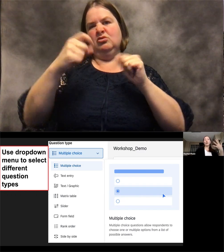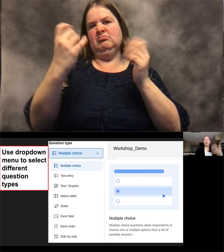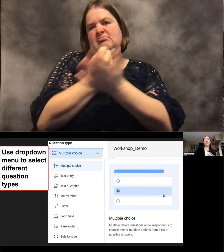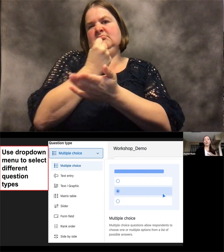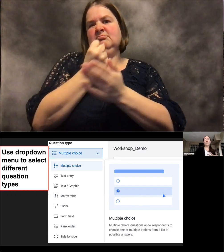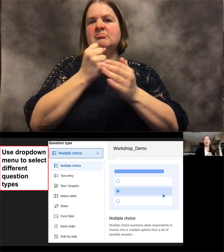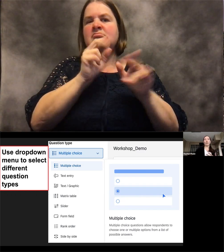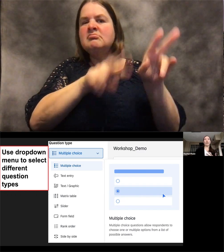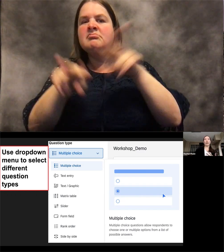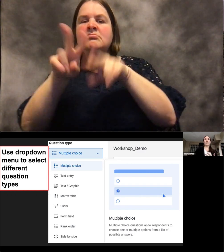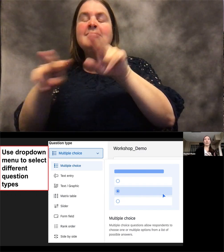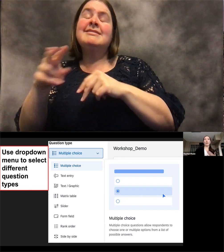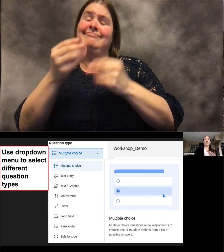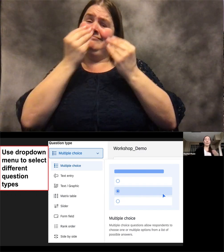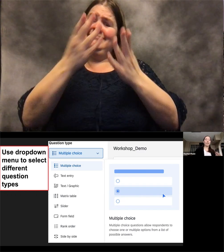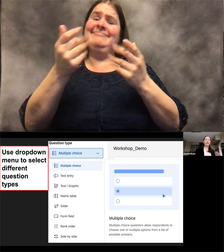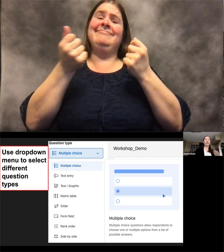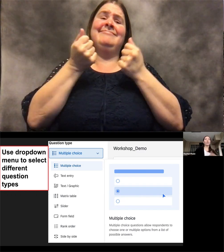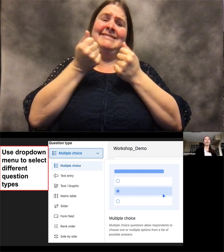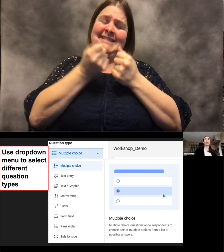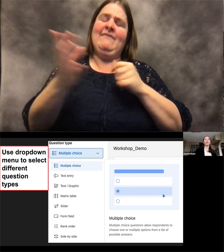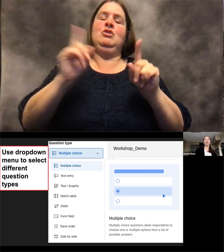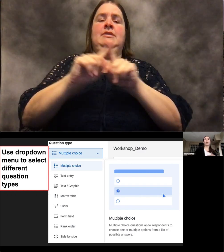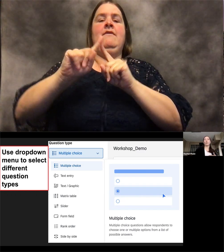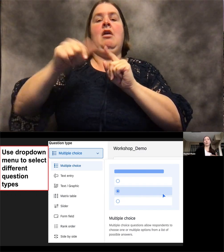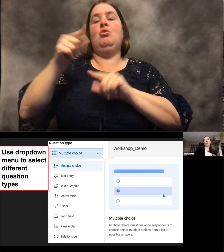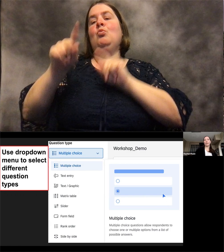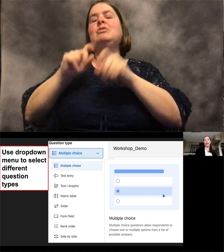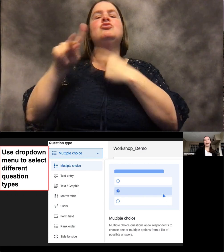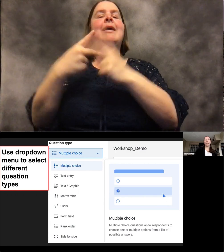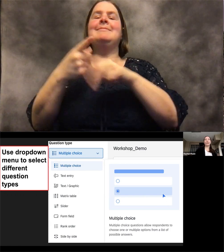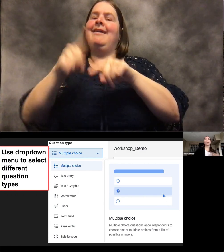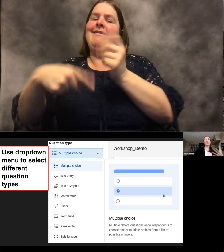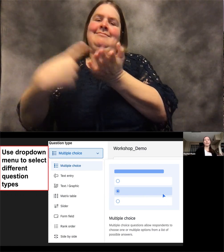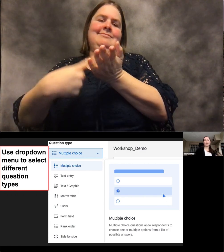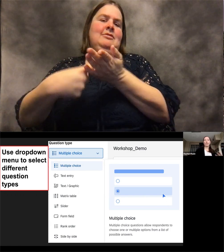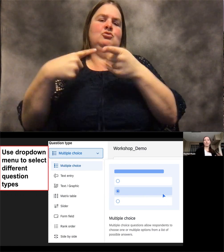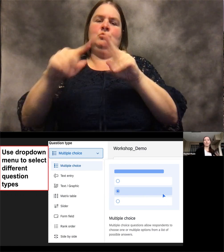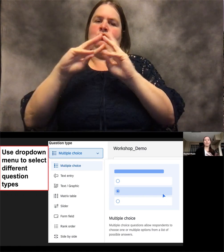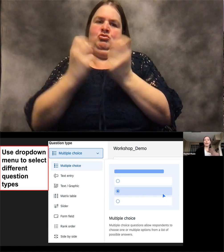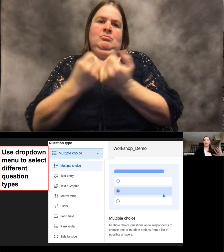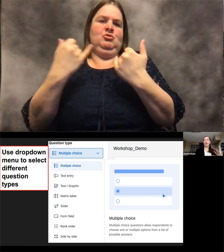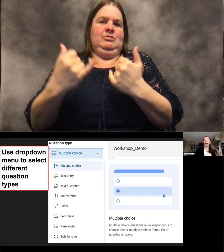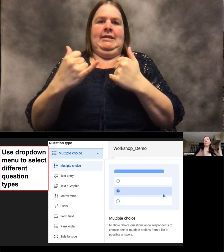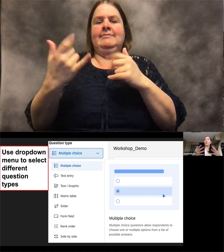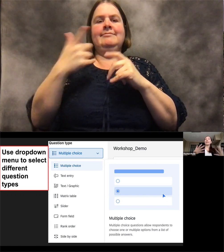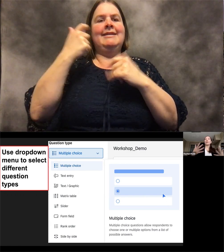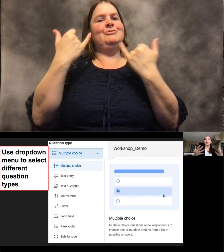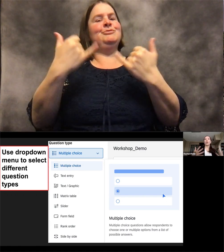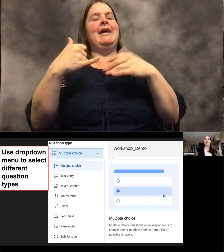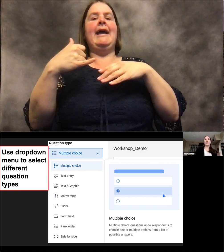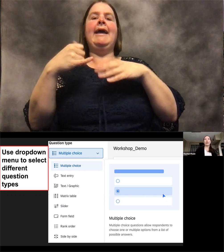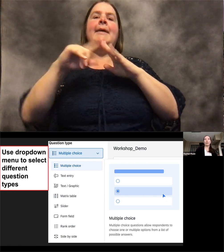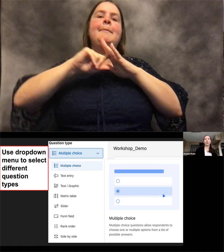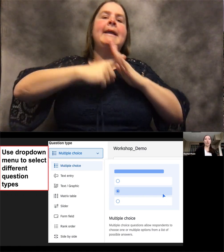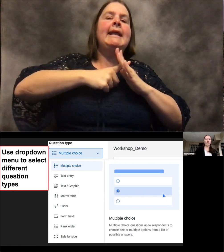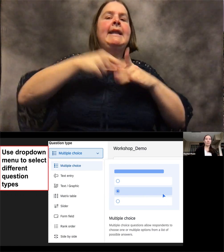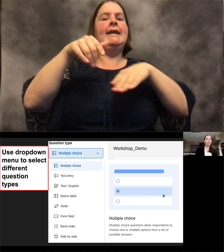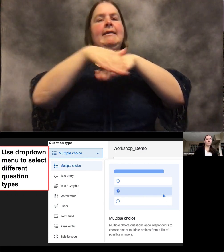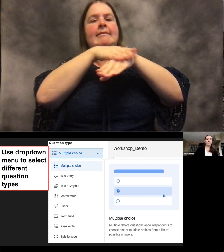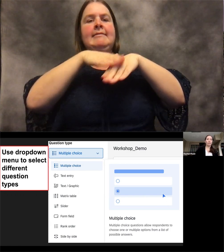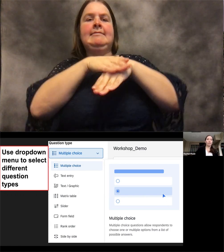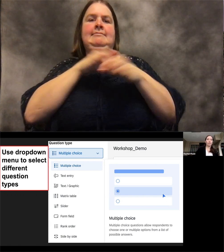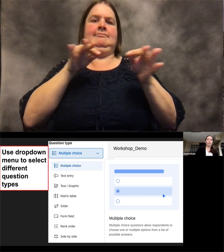Because there are a number of different question types that I'm not specifically going to cover in our workshop today, since this is meant to be kind of a beginner workshop to get you